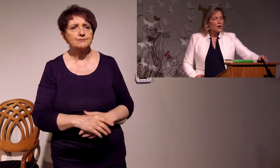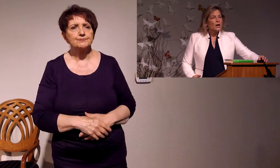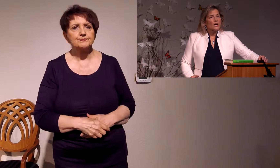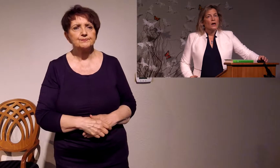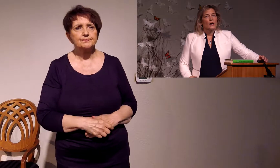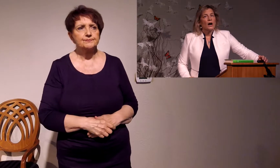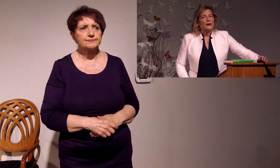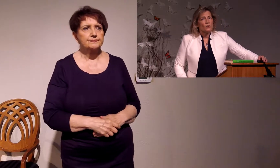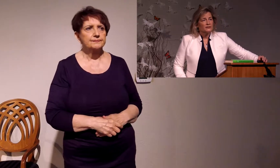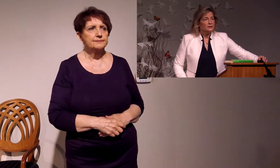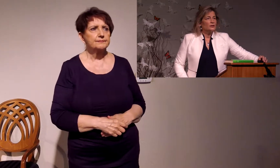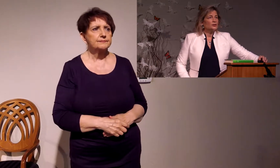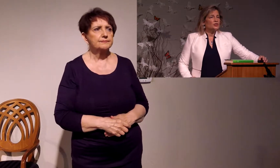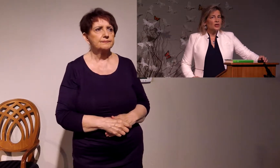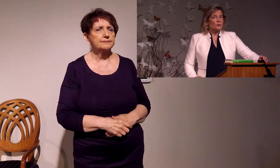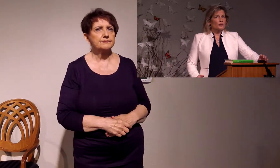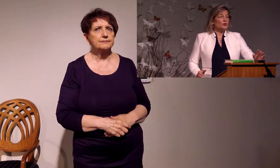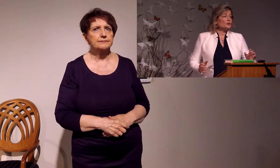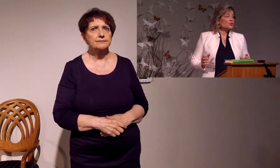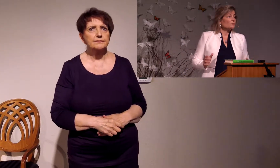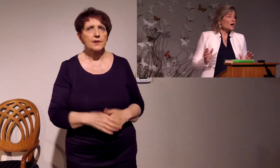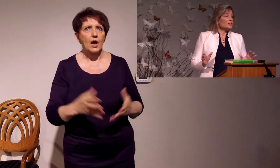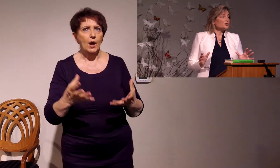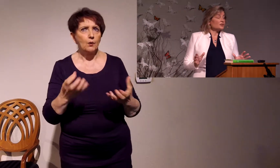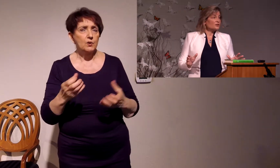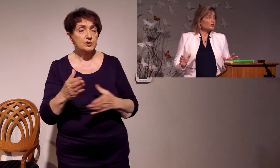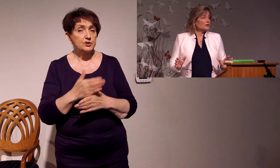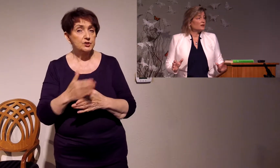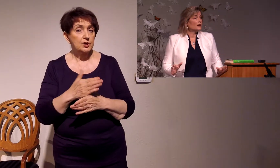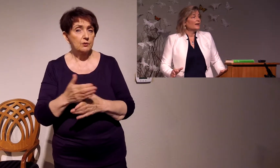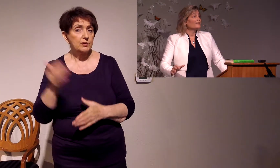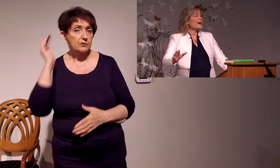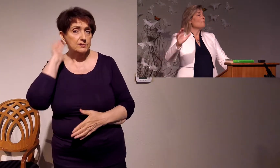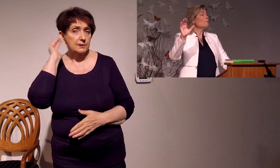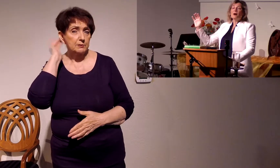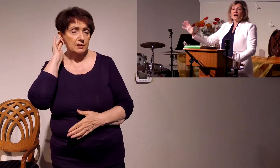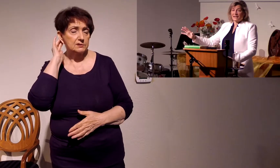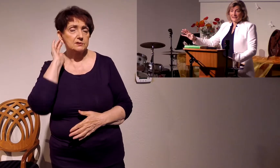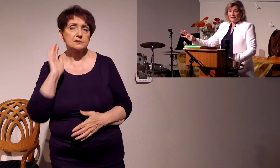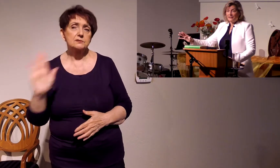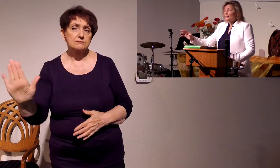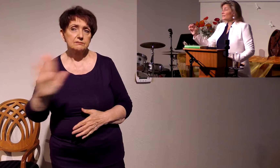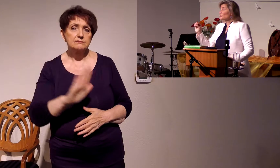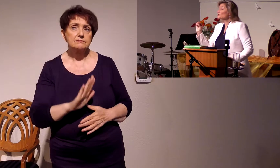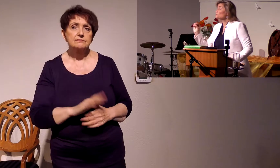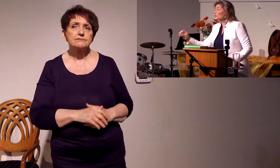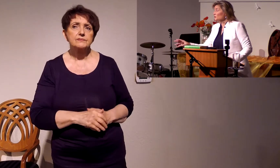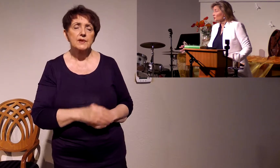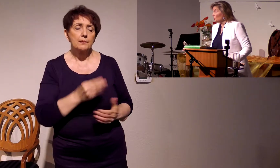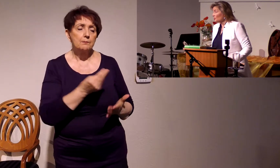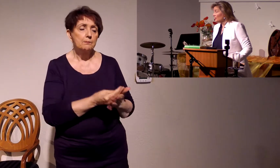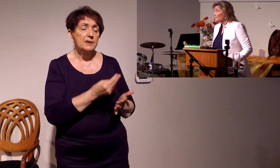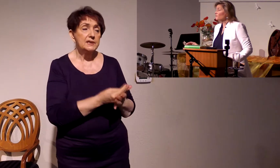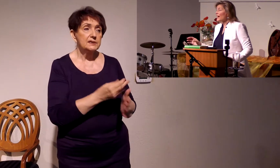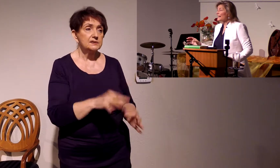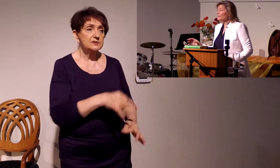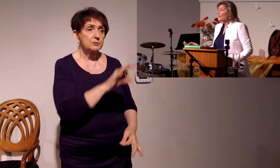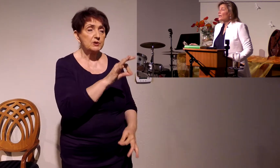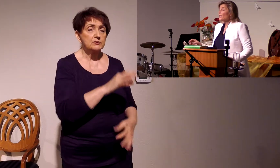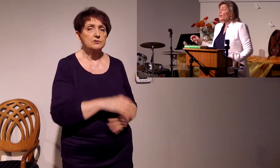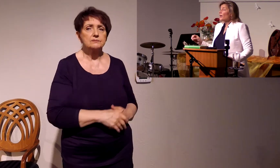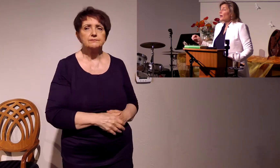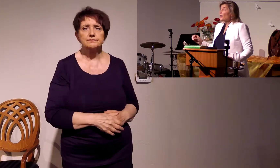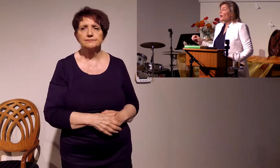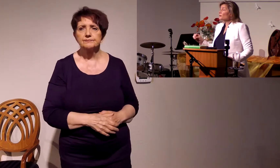So I want to share with your subconscious that money is spiritual. In